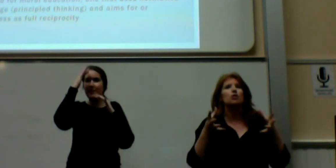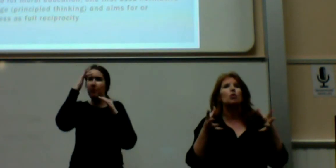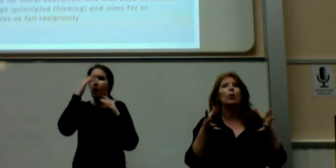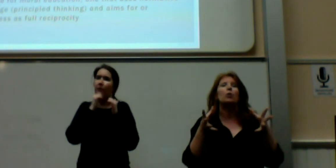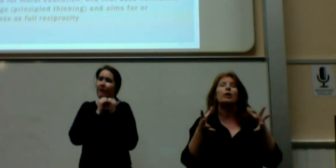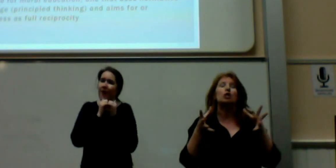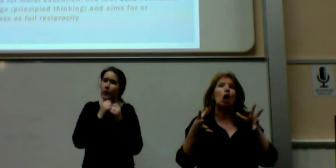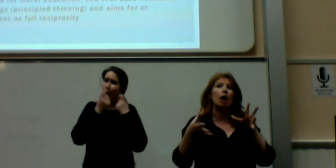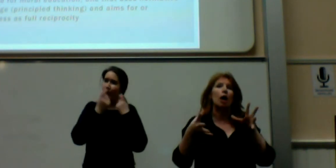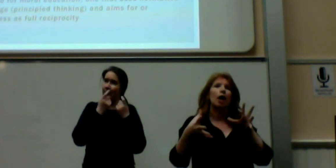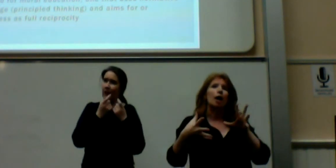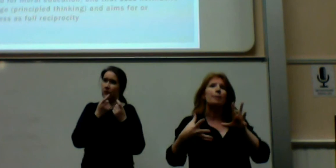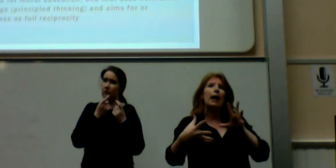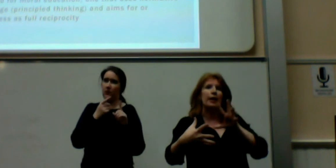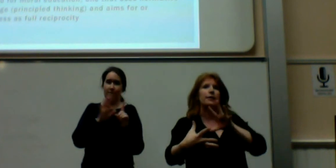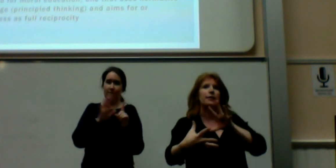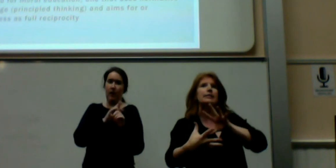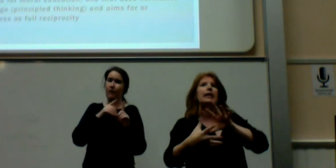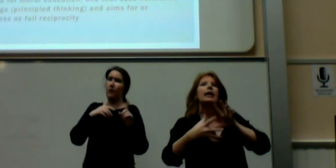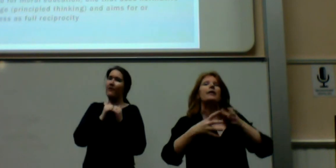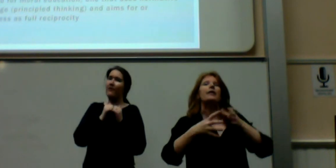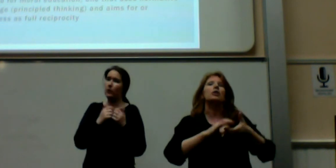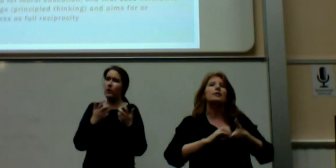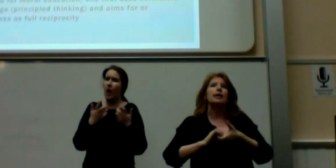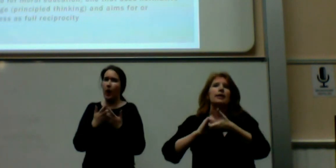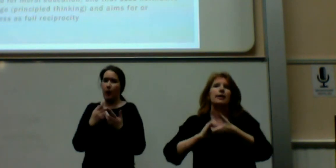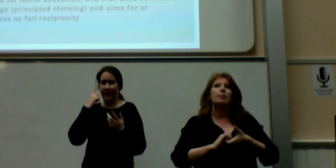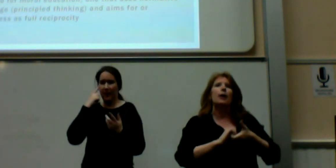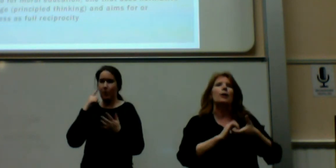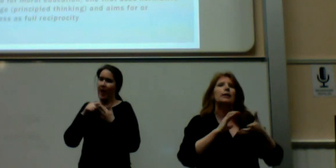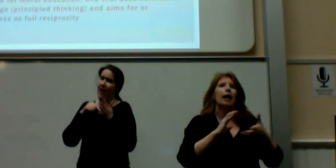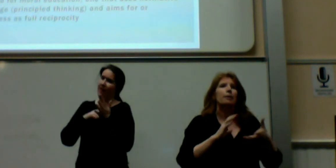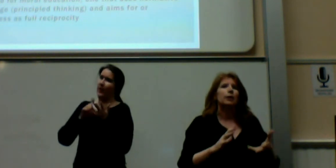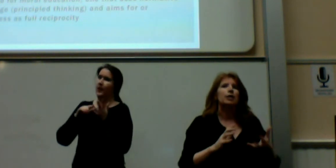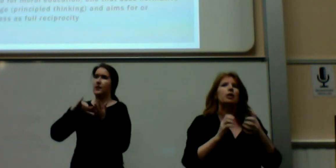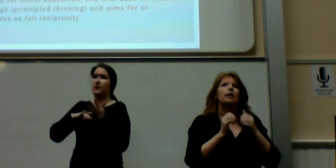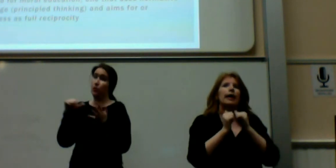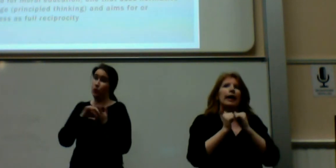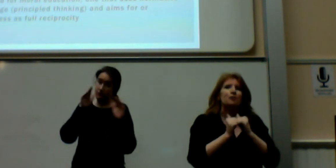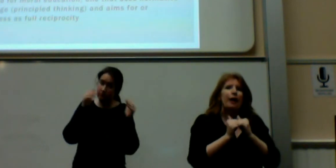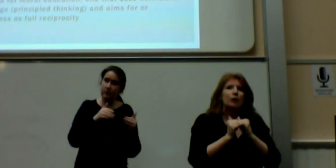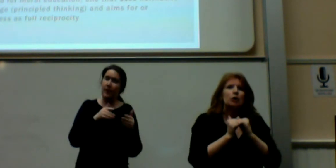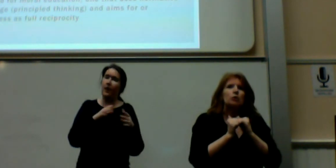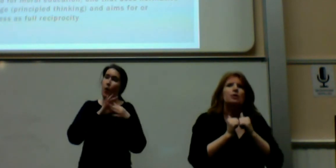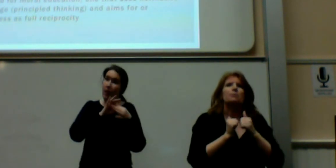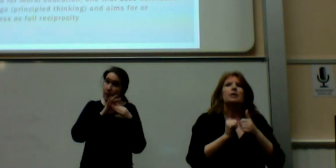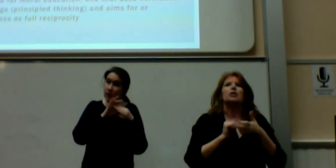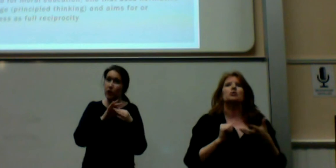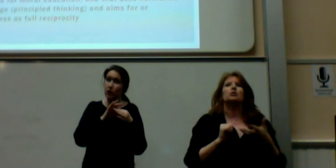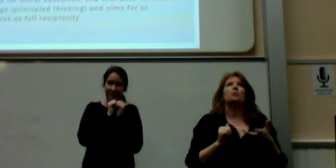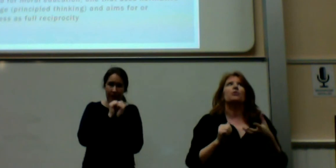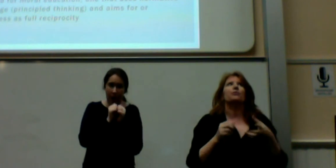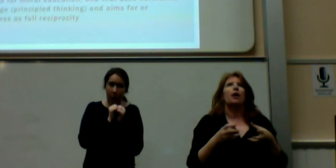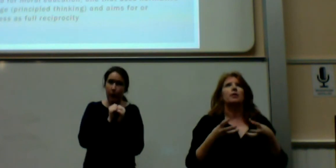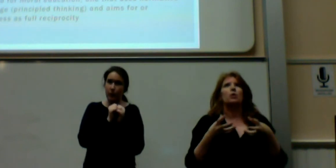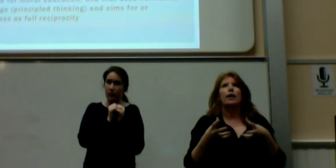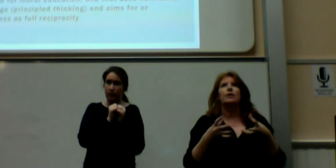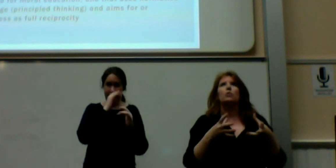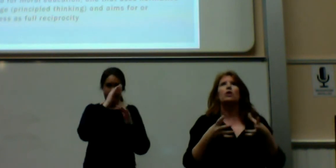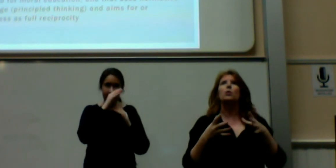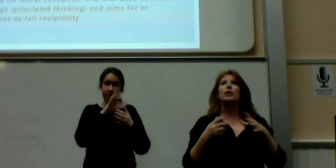to change the way we talk about ethics that looks at things about collaboration and values and making sure that we're